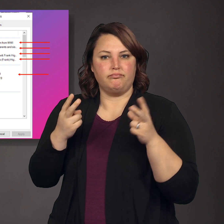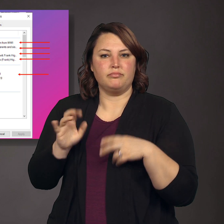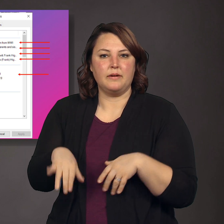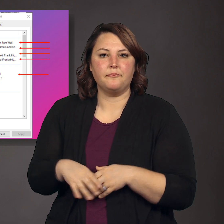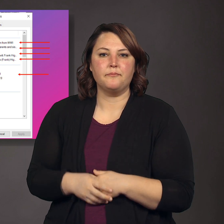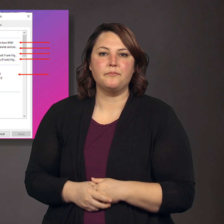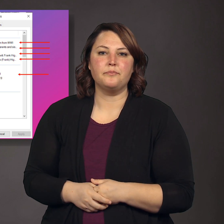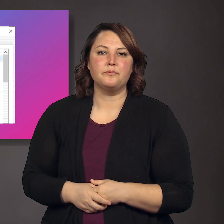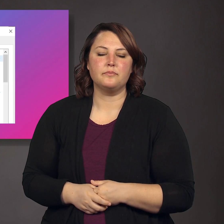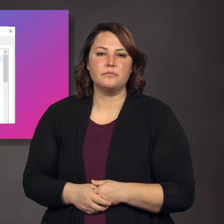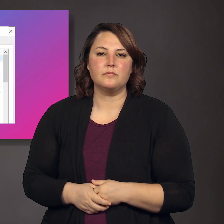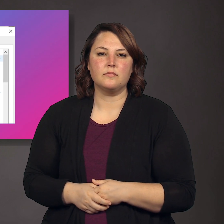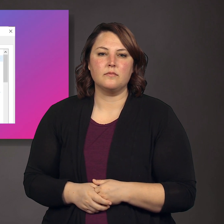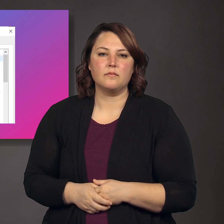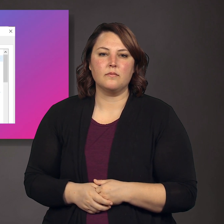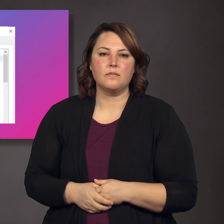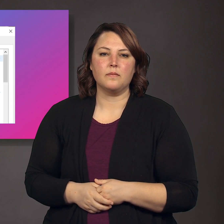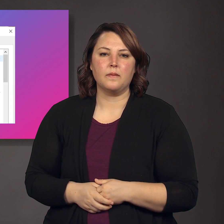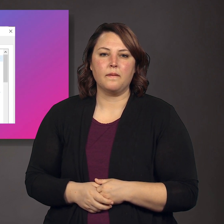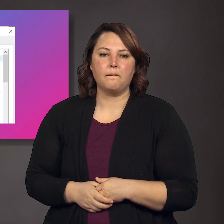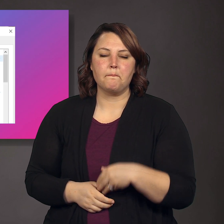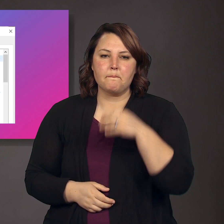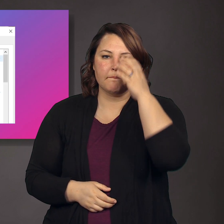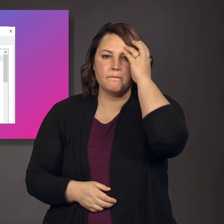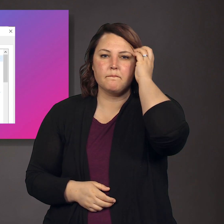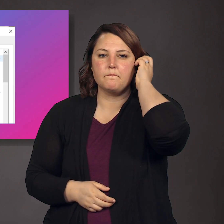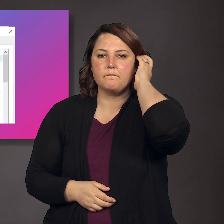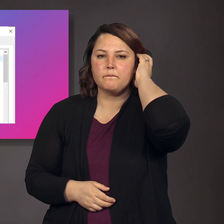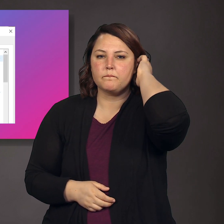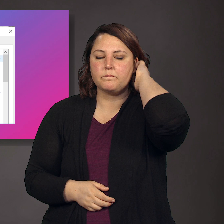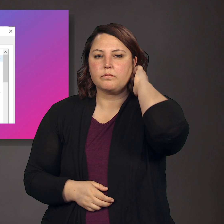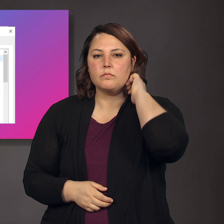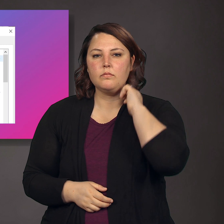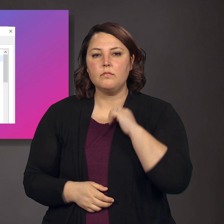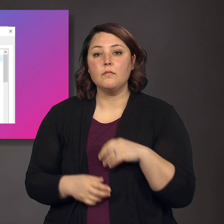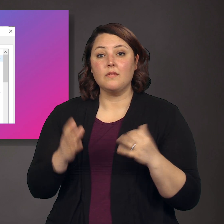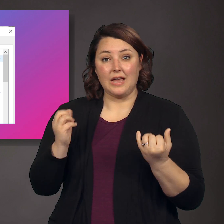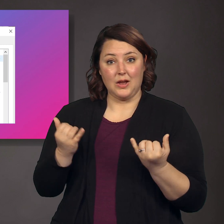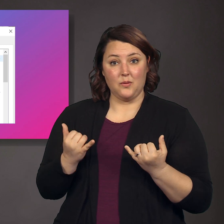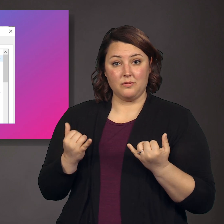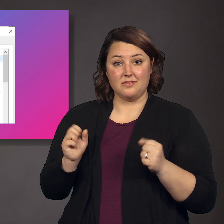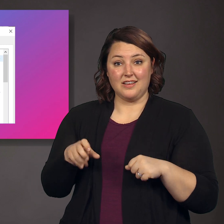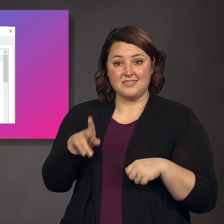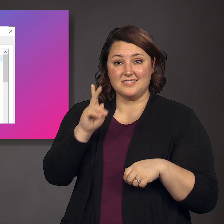photo album. Now you can see that even though back in the previous slide you only